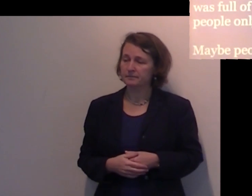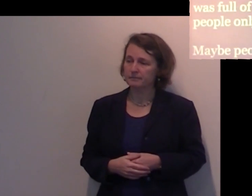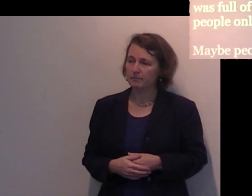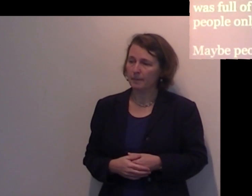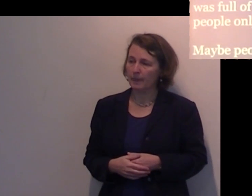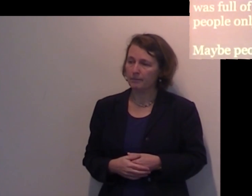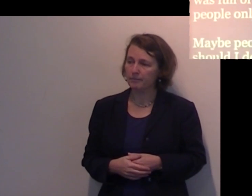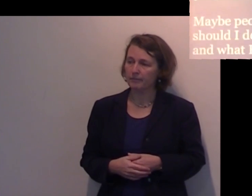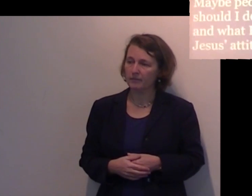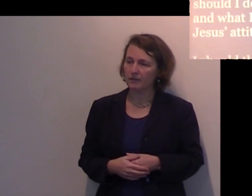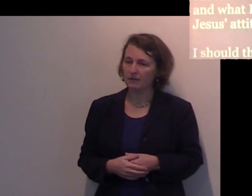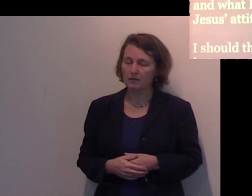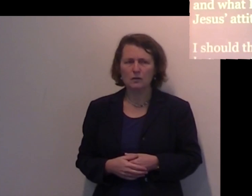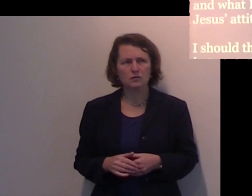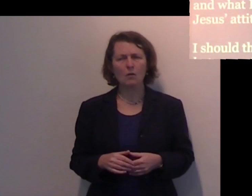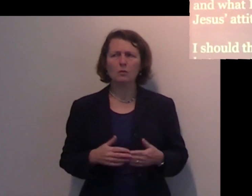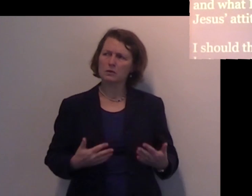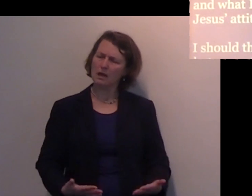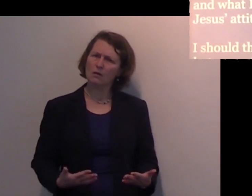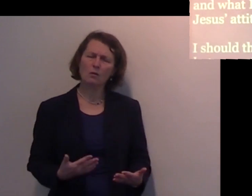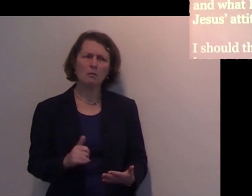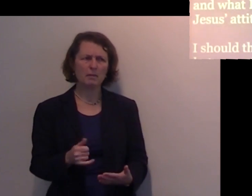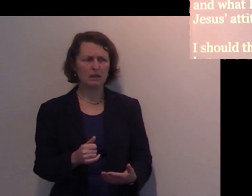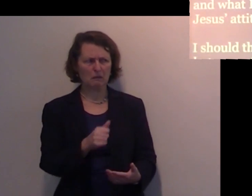Maybe people hate me also.